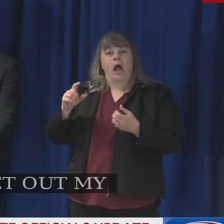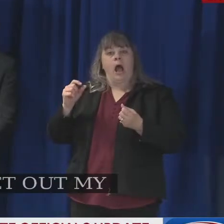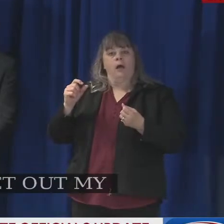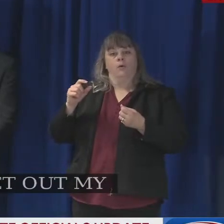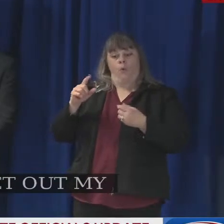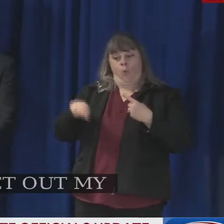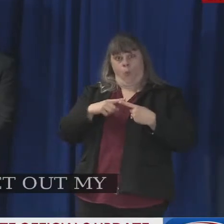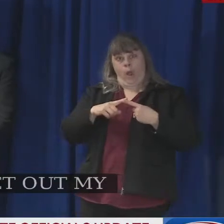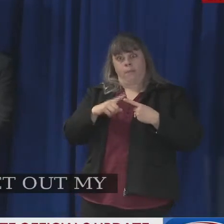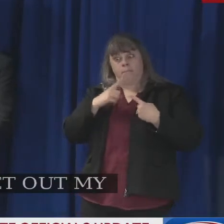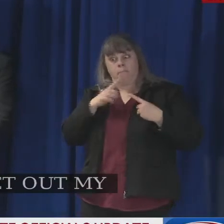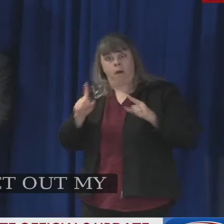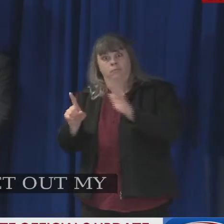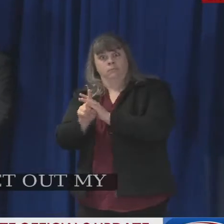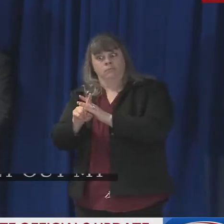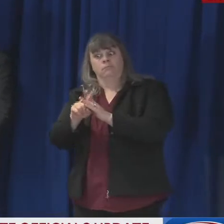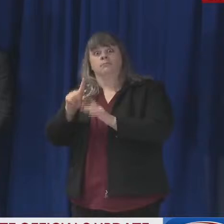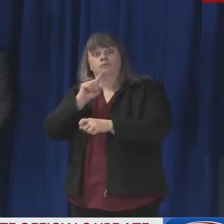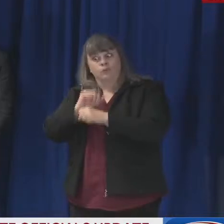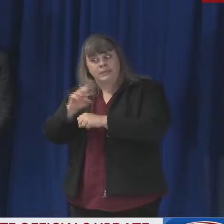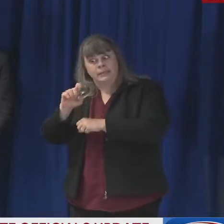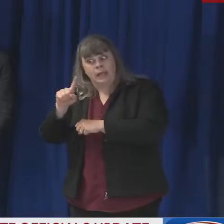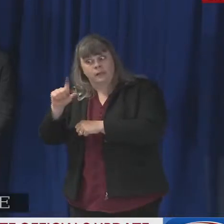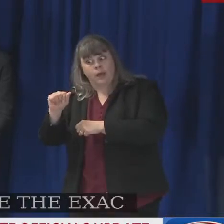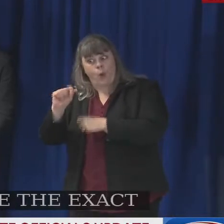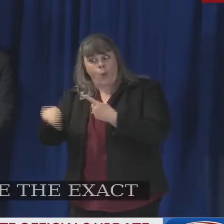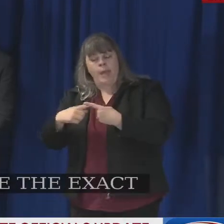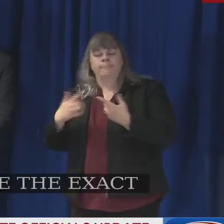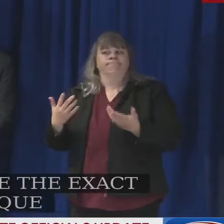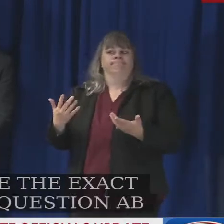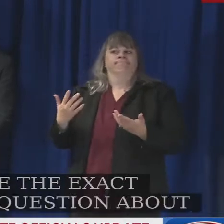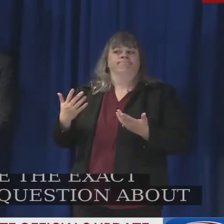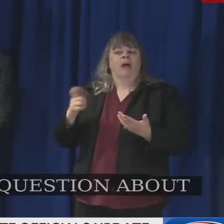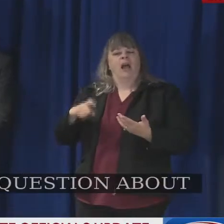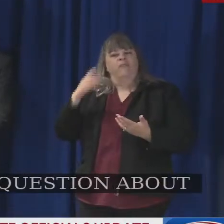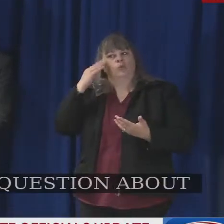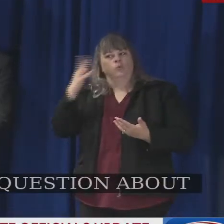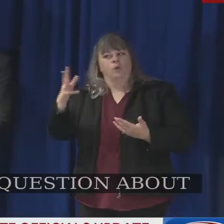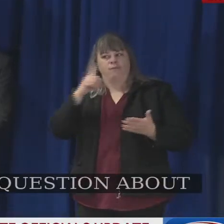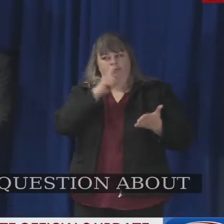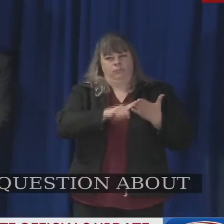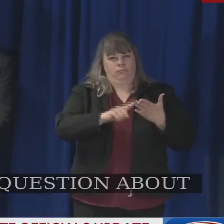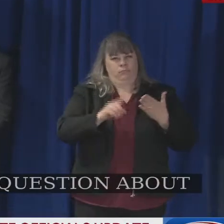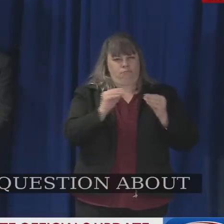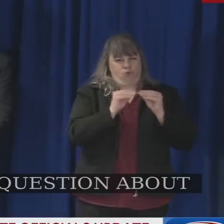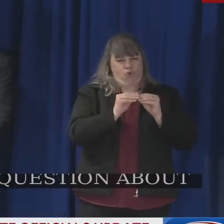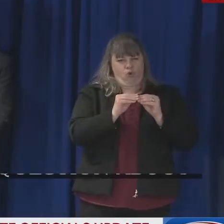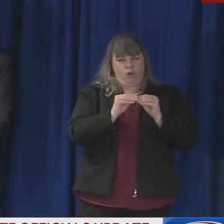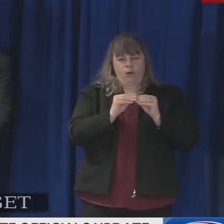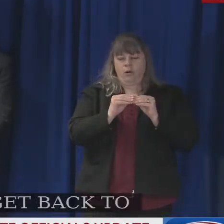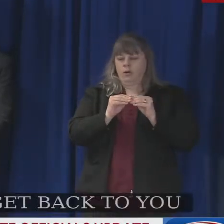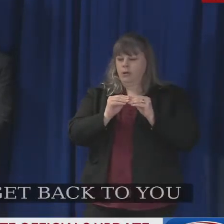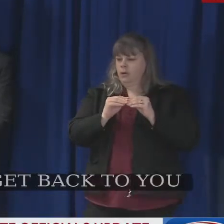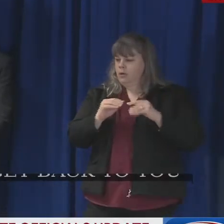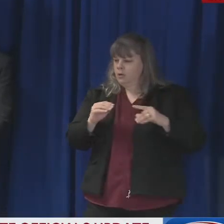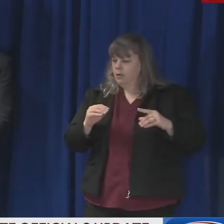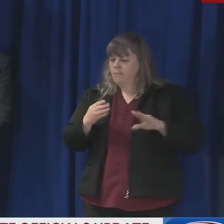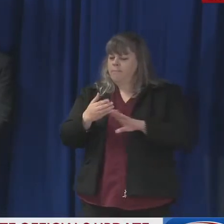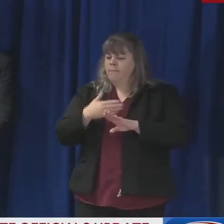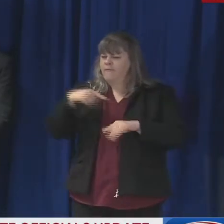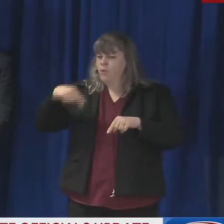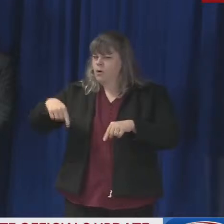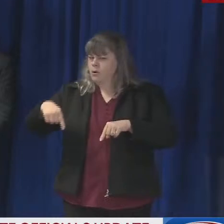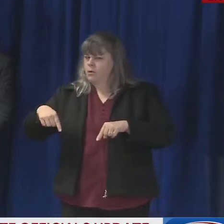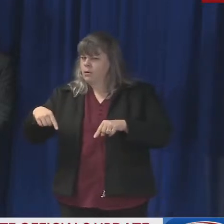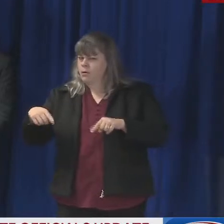time. We might have to get back to you on that. I know that I had seen a question come across before the press conference,